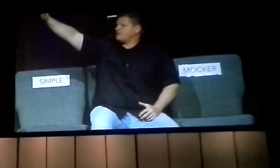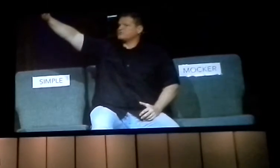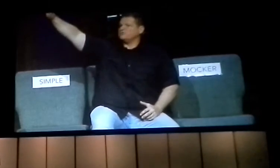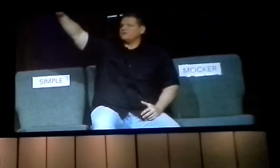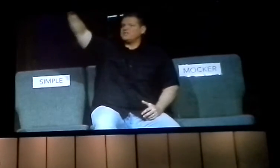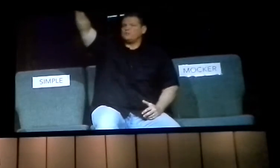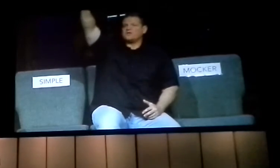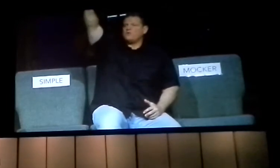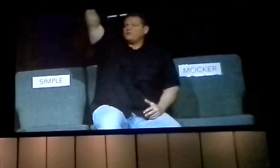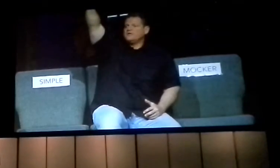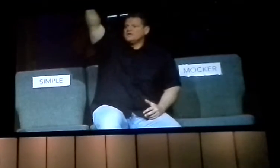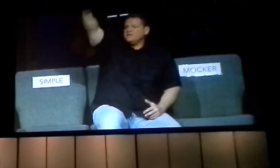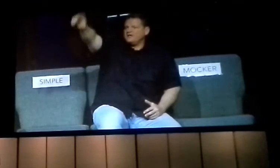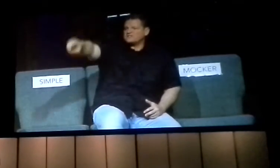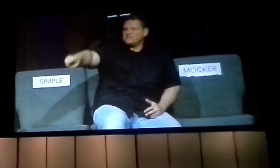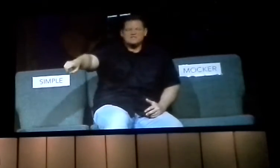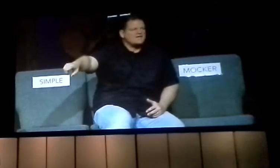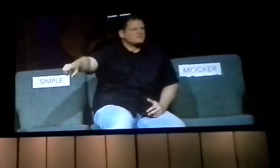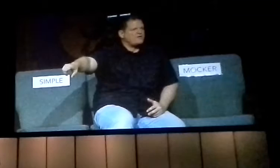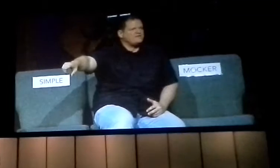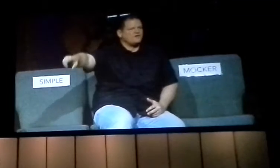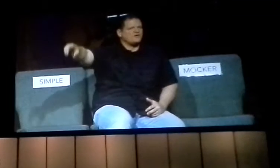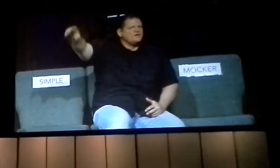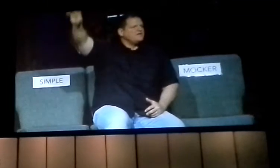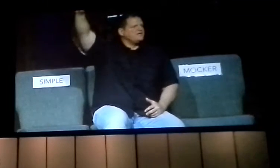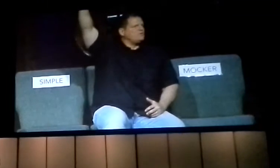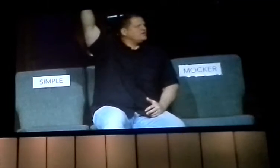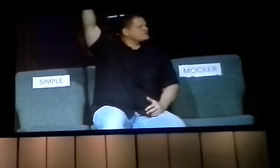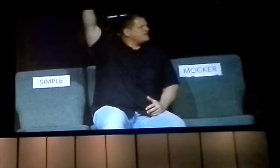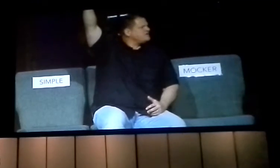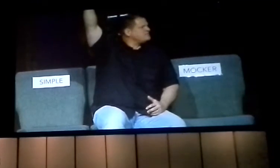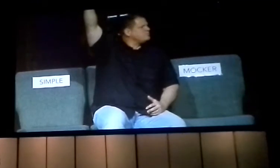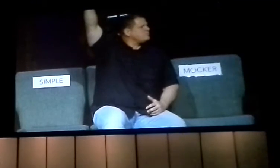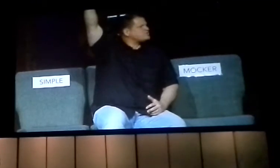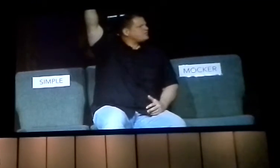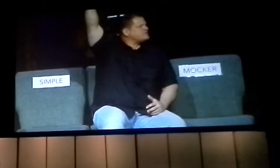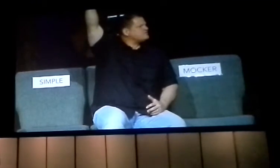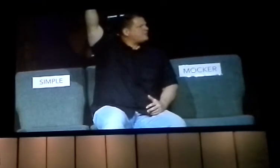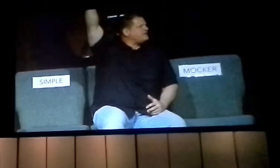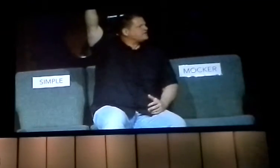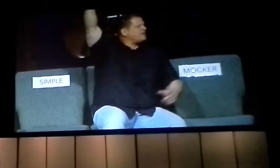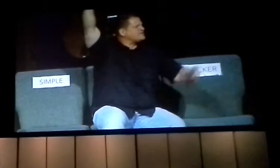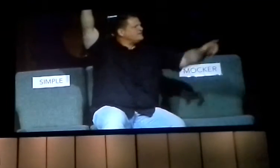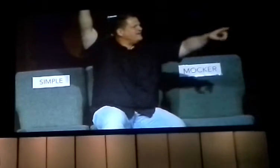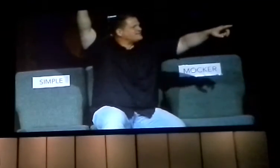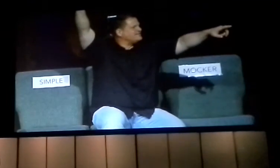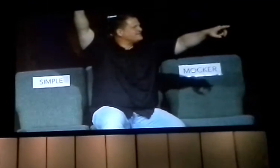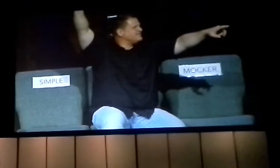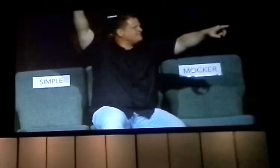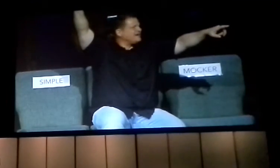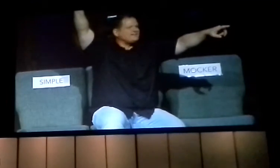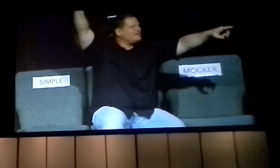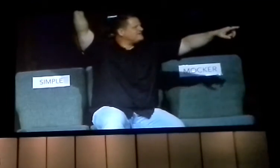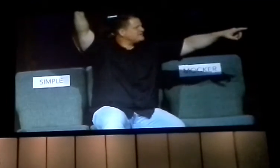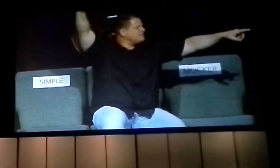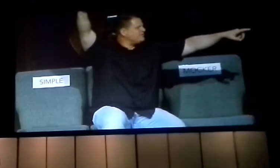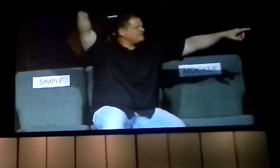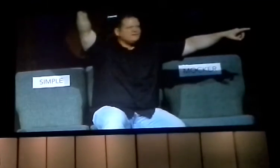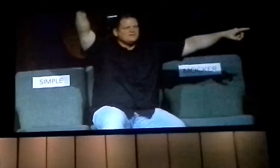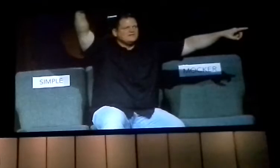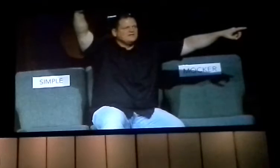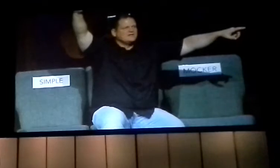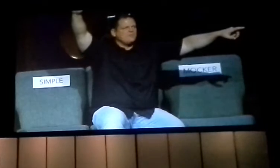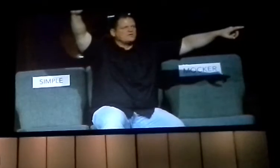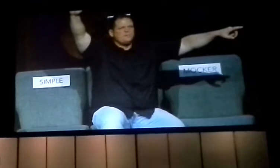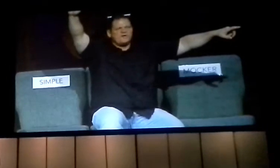up. Absolutely. Keep it. Come on. Yes, and yes, right there. Anyone else? I need, just raise them up. I need Christ. Yes, I see you back there. I see you over